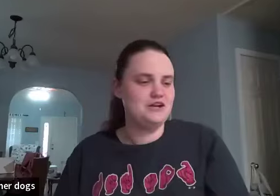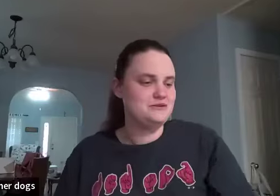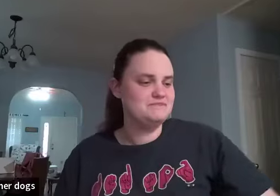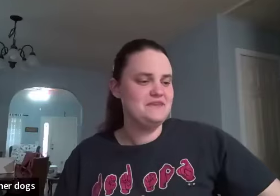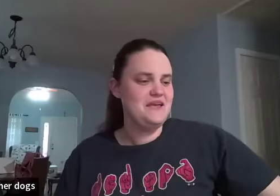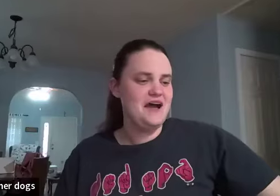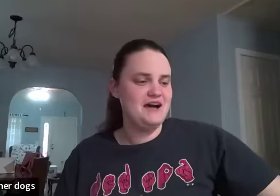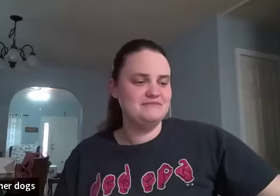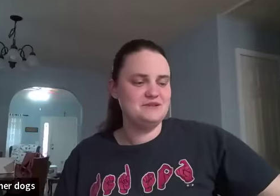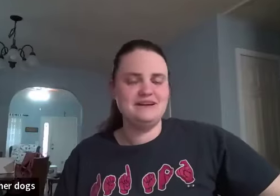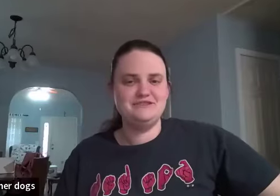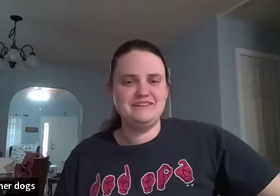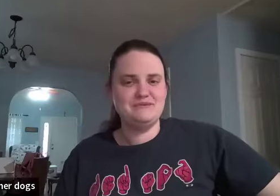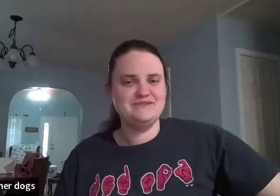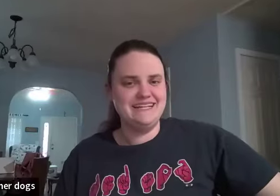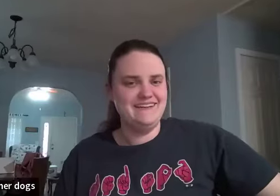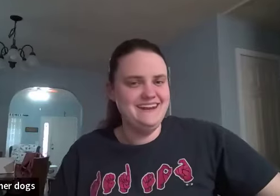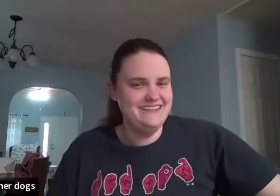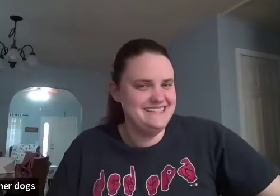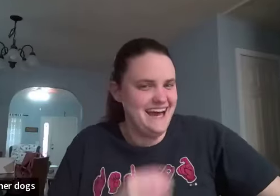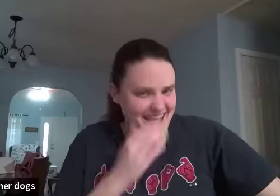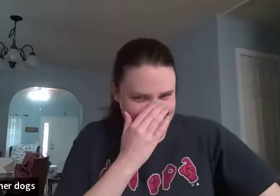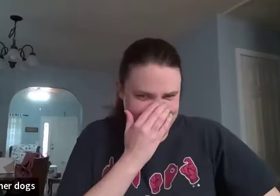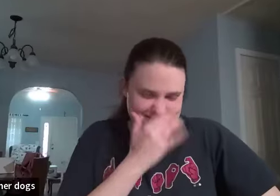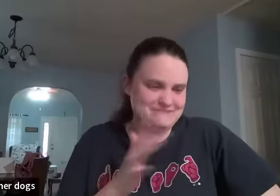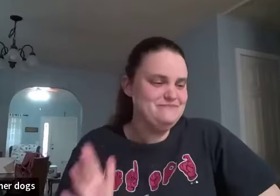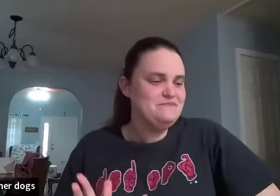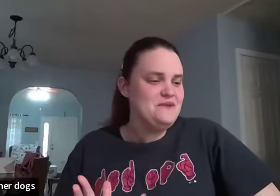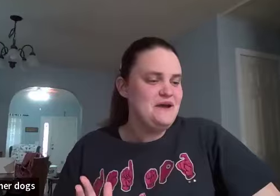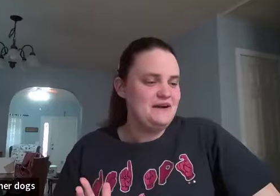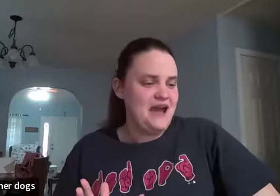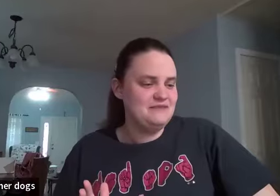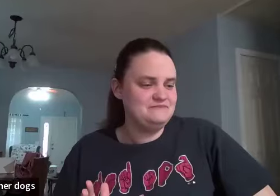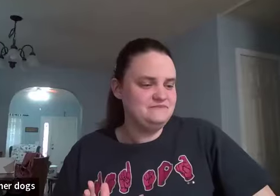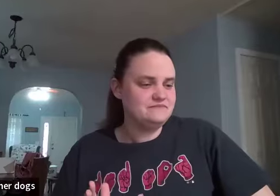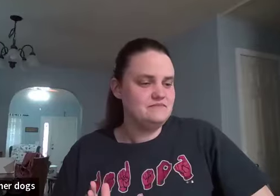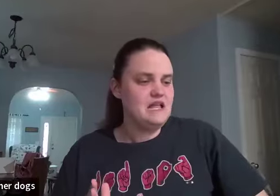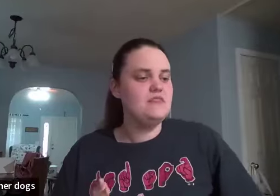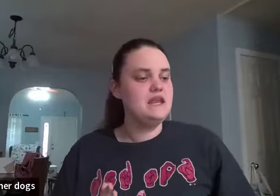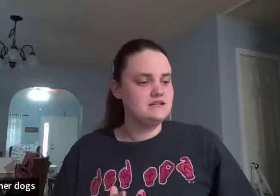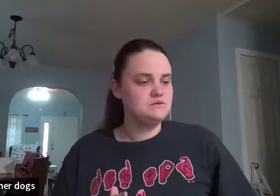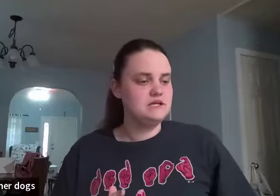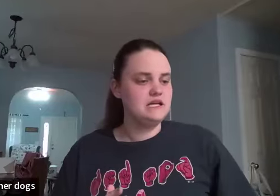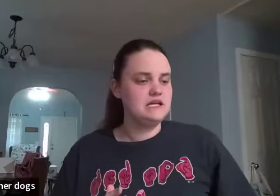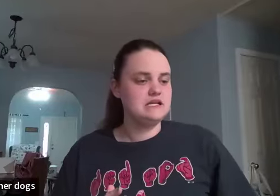pick your nose. So I do think that one's funny a lot of the time. Okay. And the next one